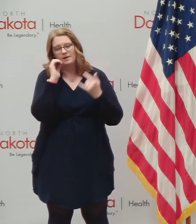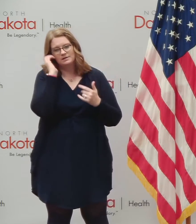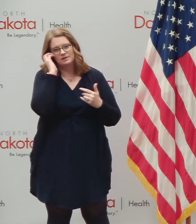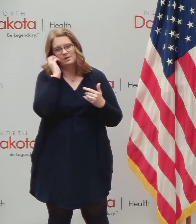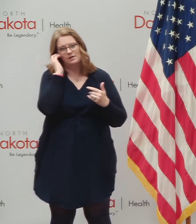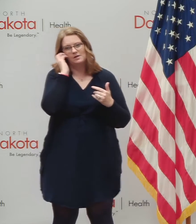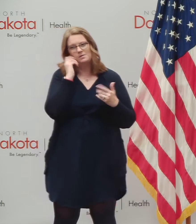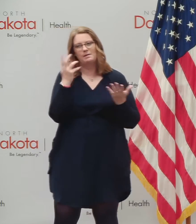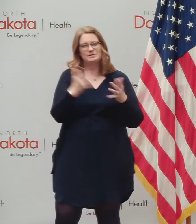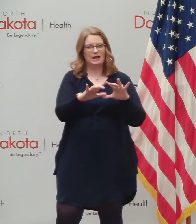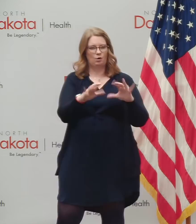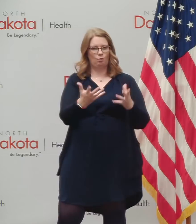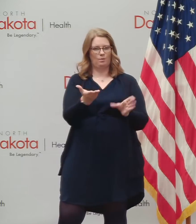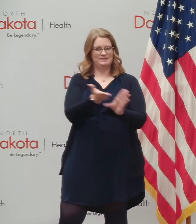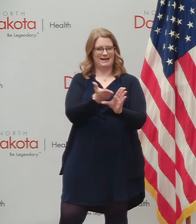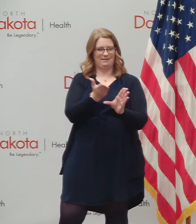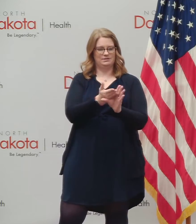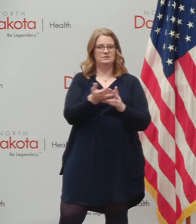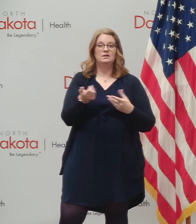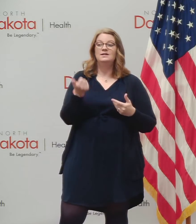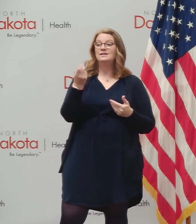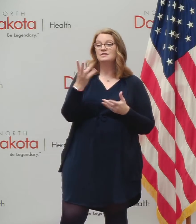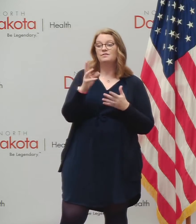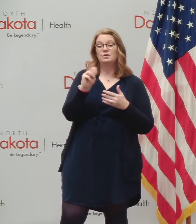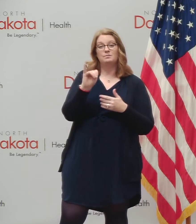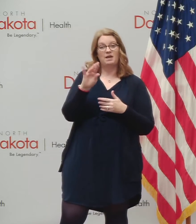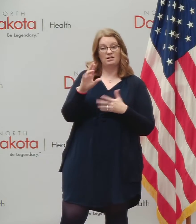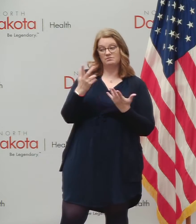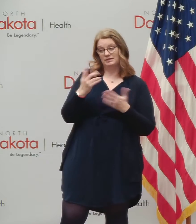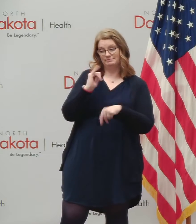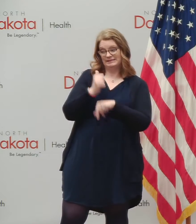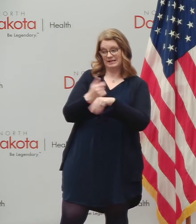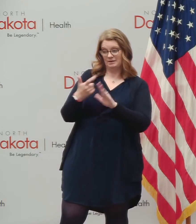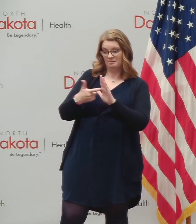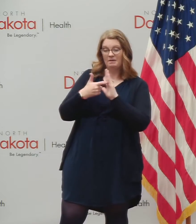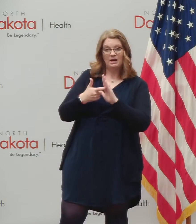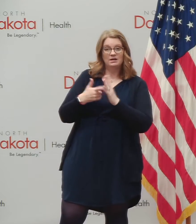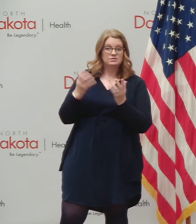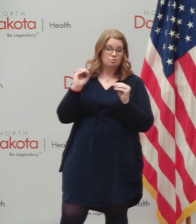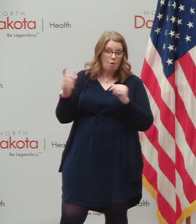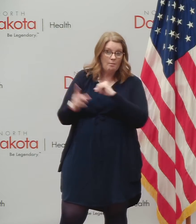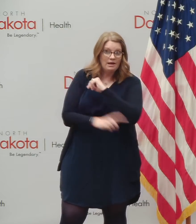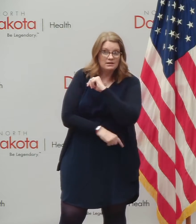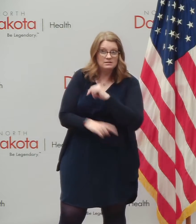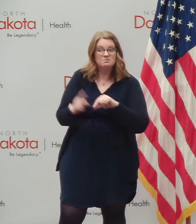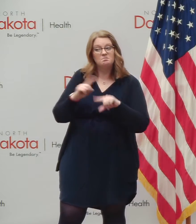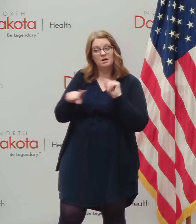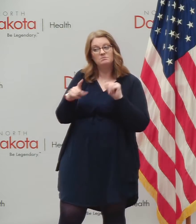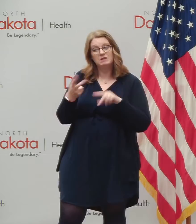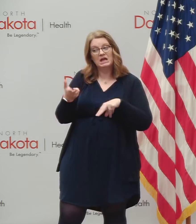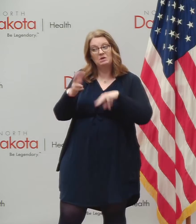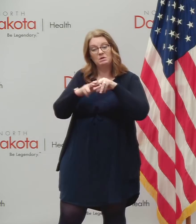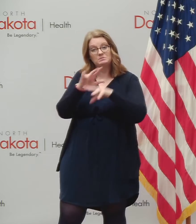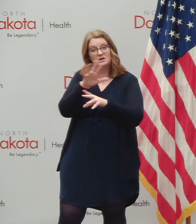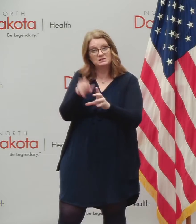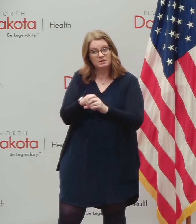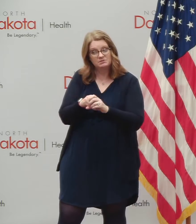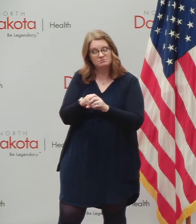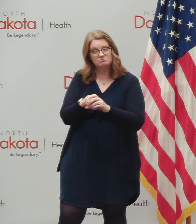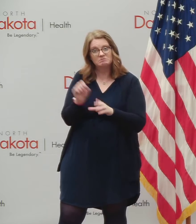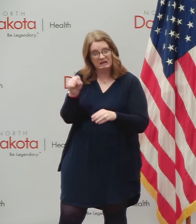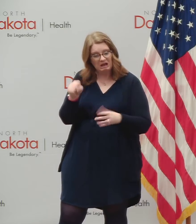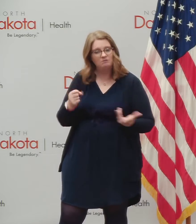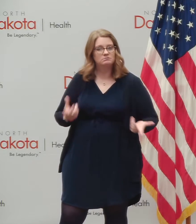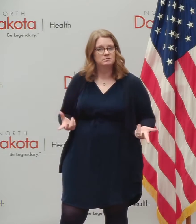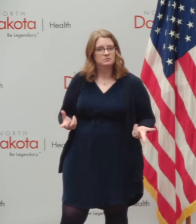group psychology thing, because we have had a couple mayors that said, yeah, we put in the mandates. No, they don't have any teeth. Have we seen increased participation? Yeah, we have.